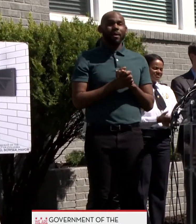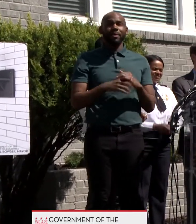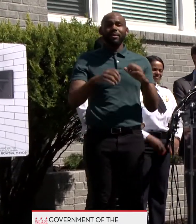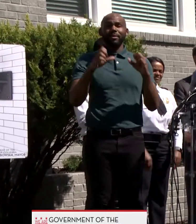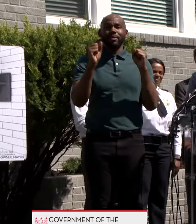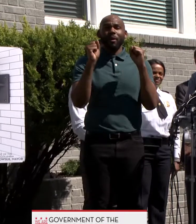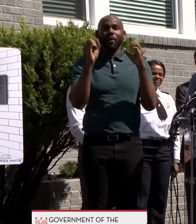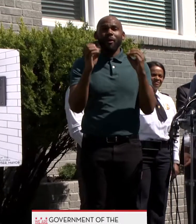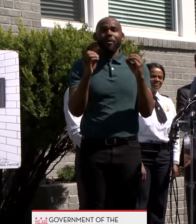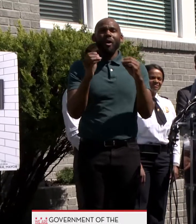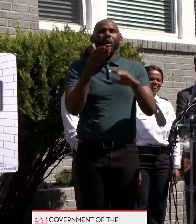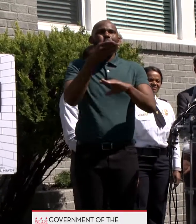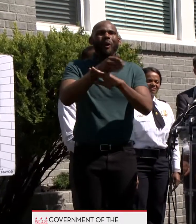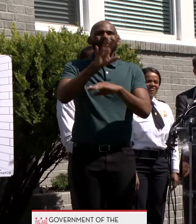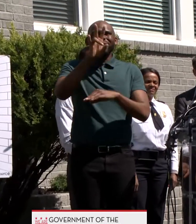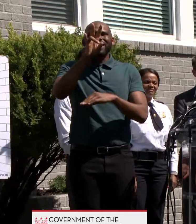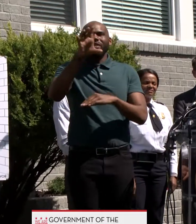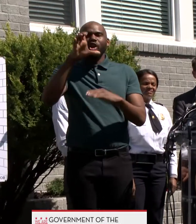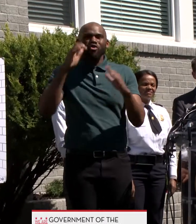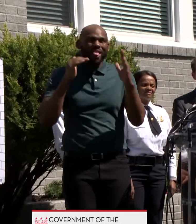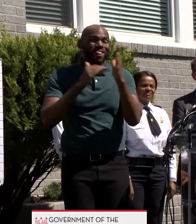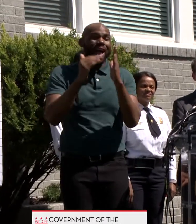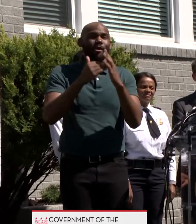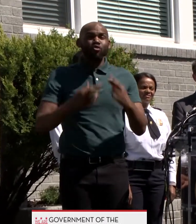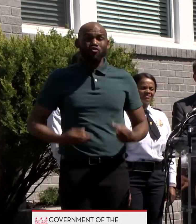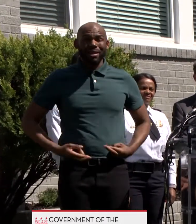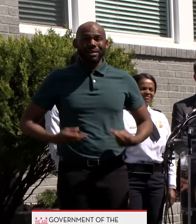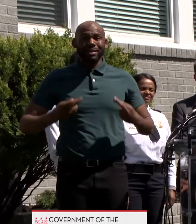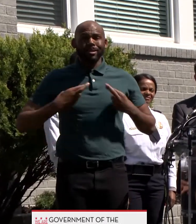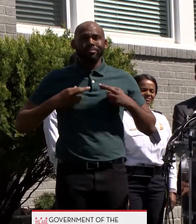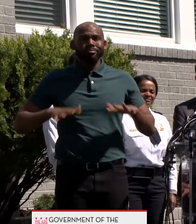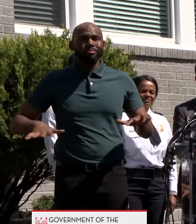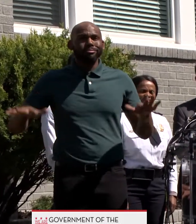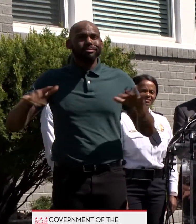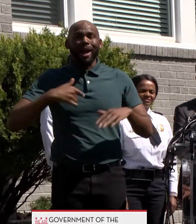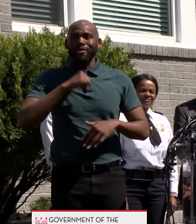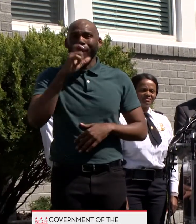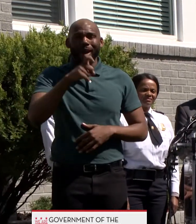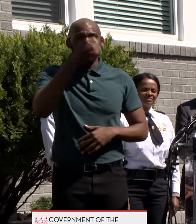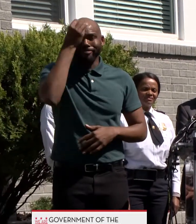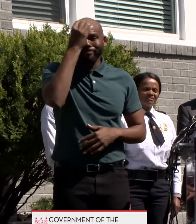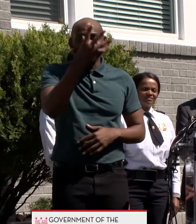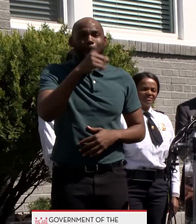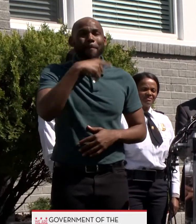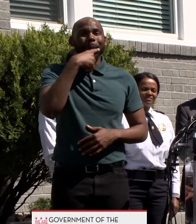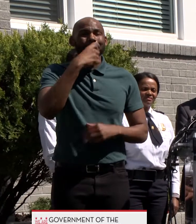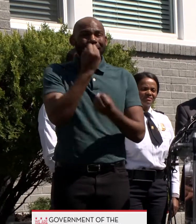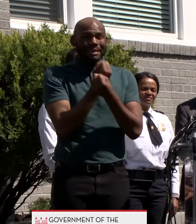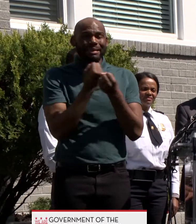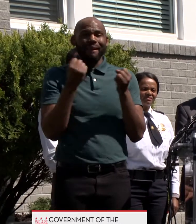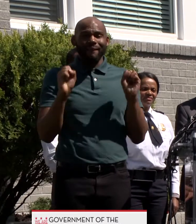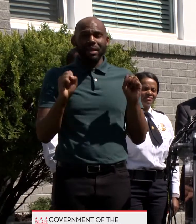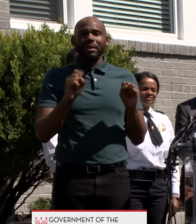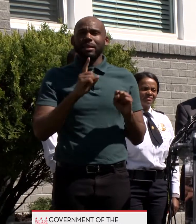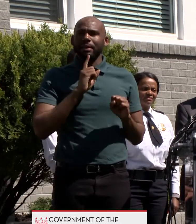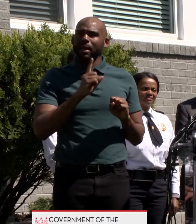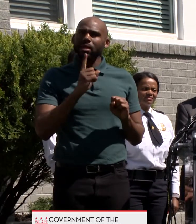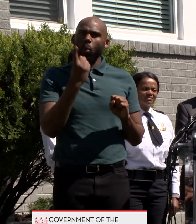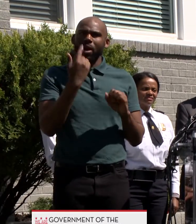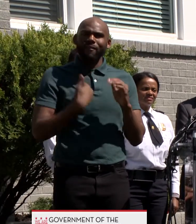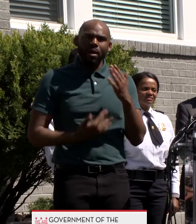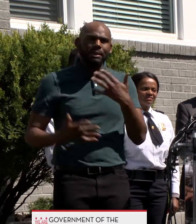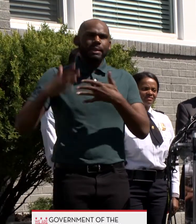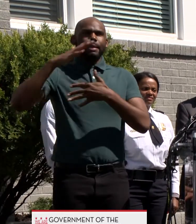So, with over 700,000 residents, I don't have to tell you that public safety is among our